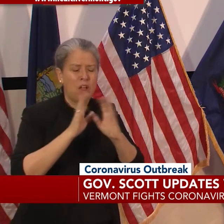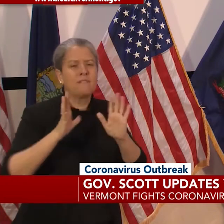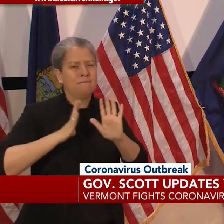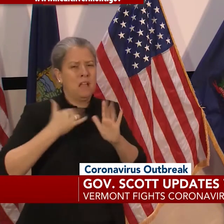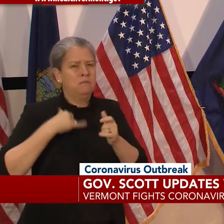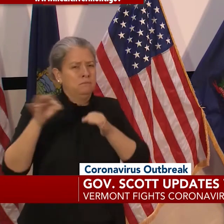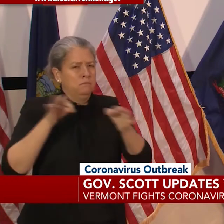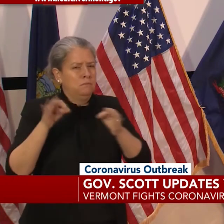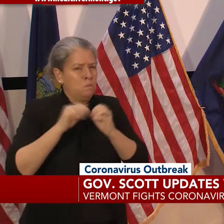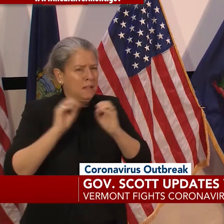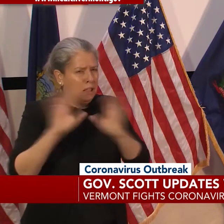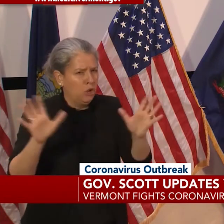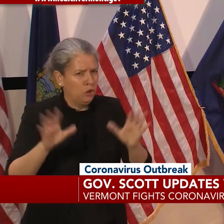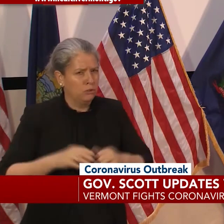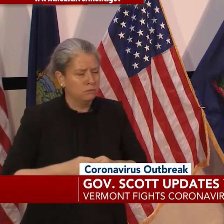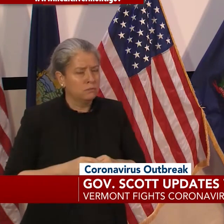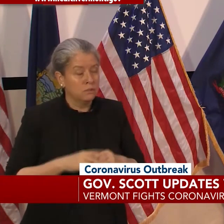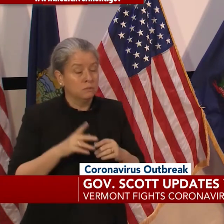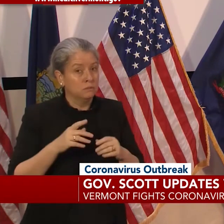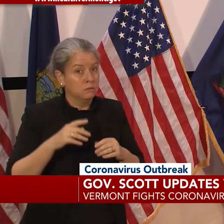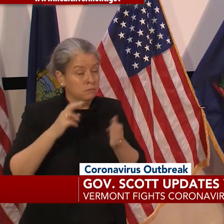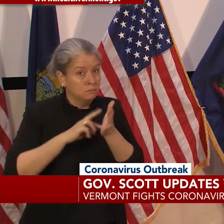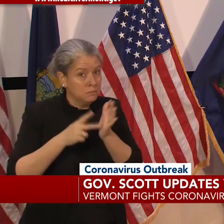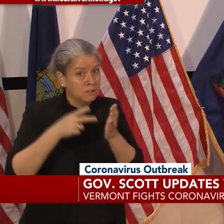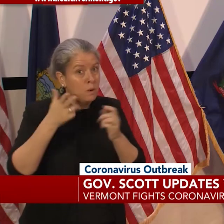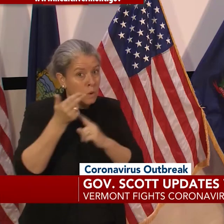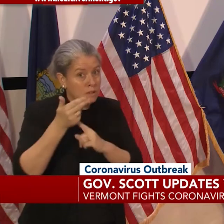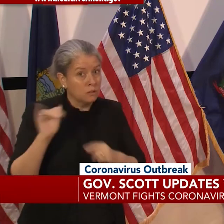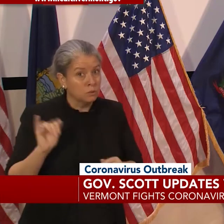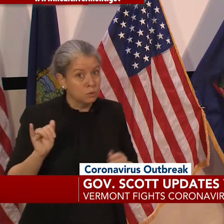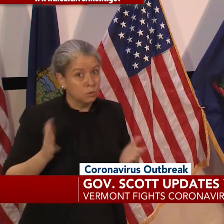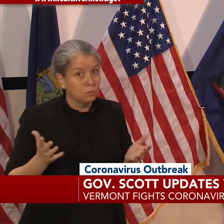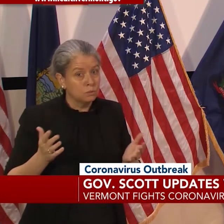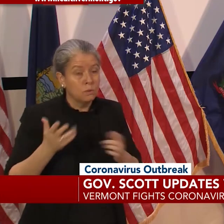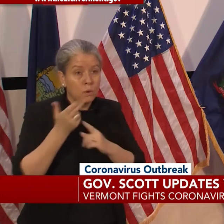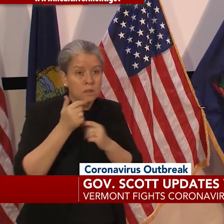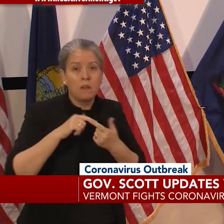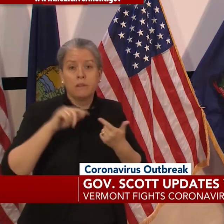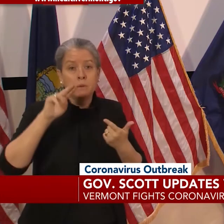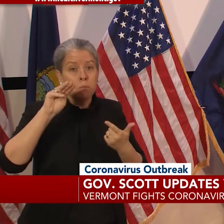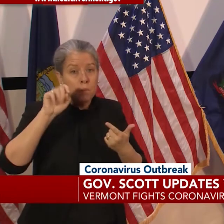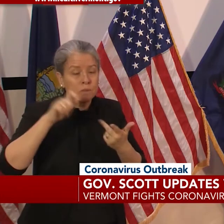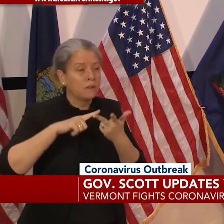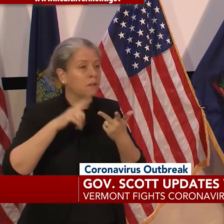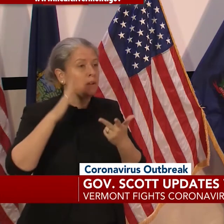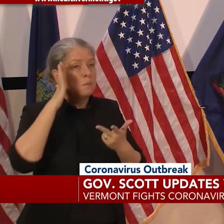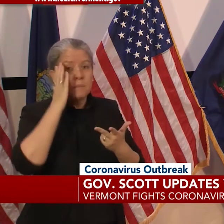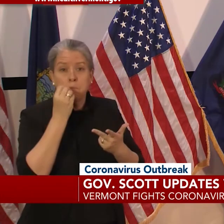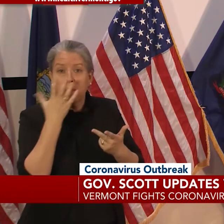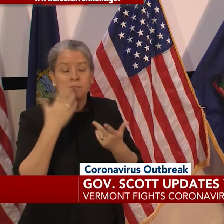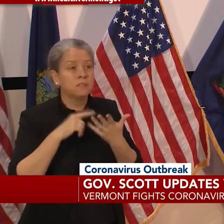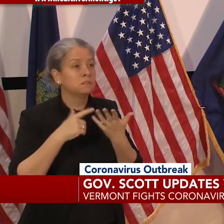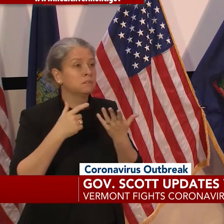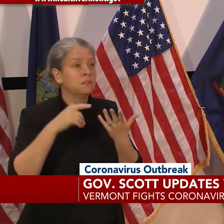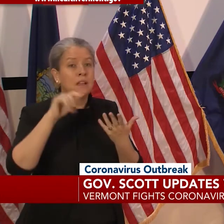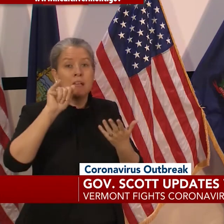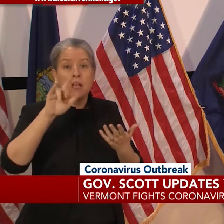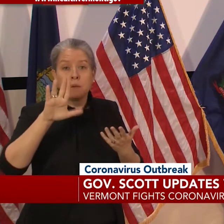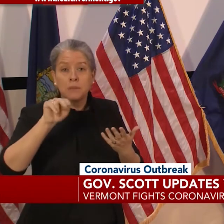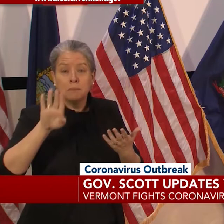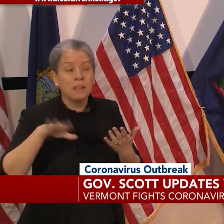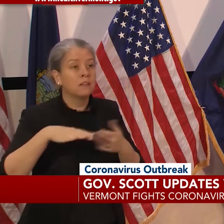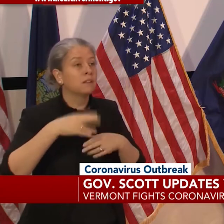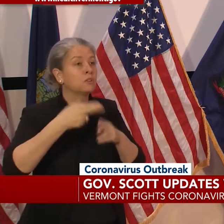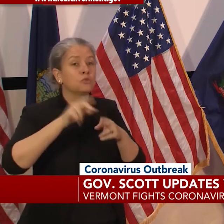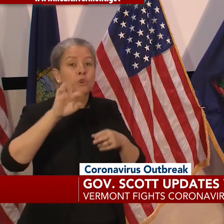today's order makes clear it applies to hotels, motels, bed and breakfasts, short-term rentals,